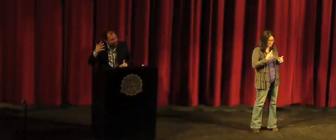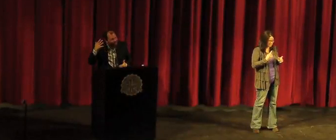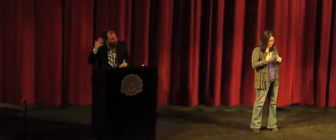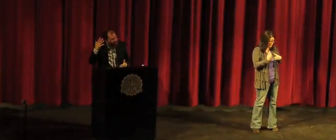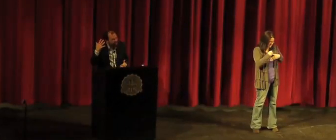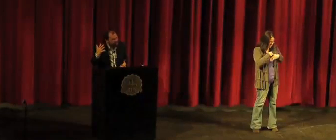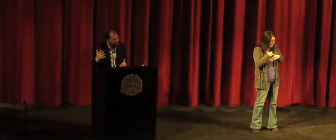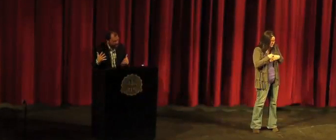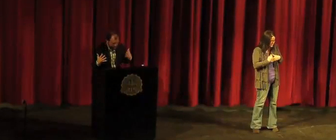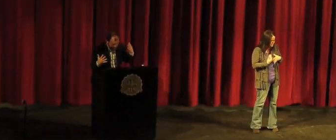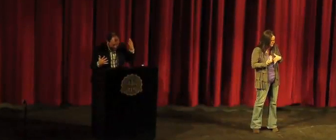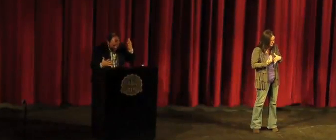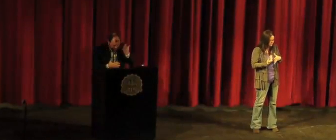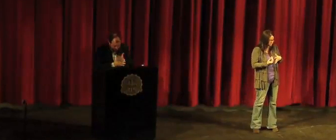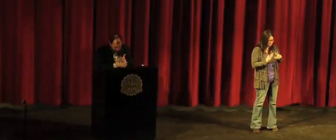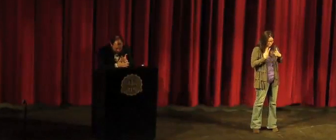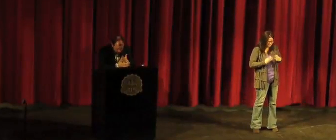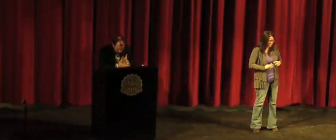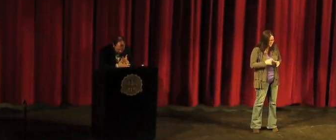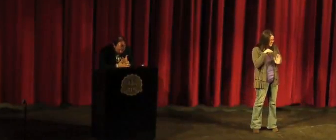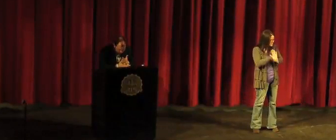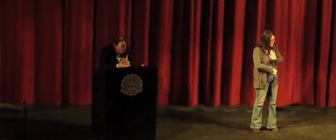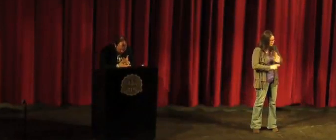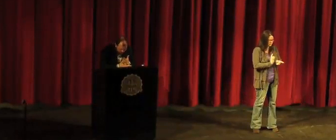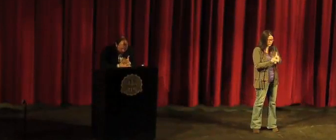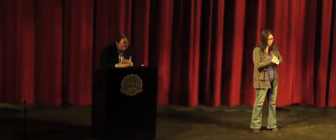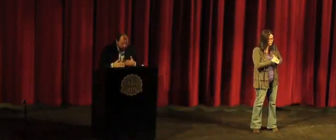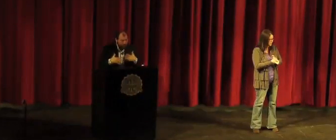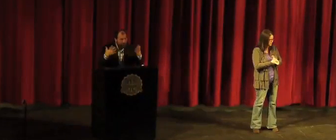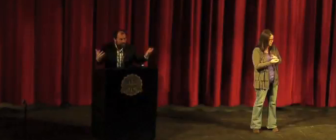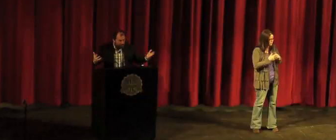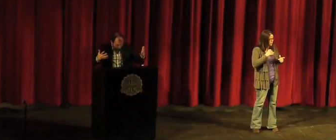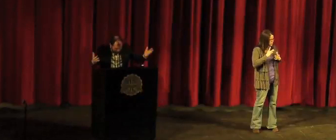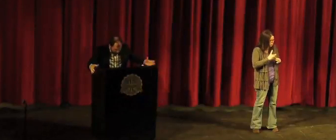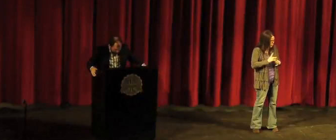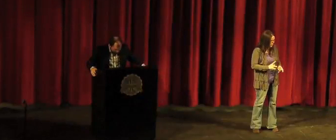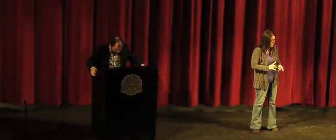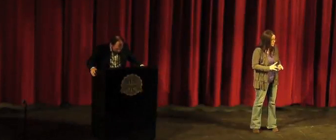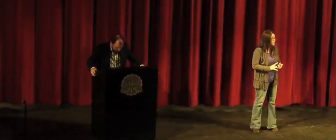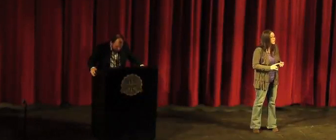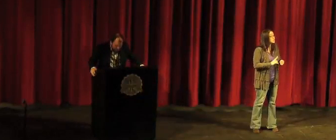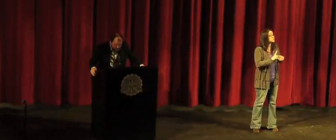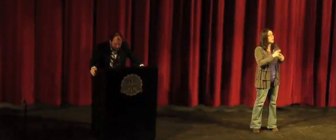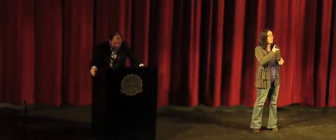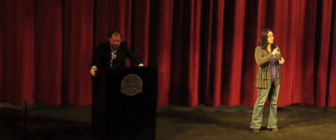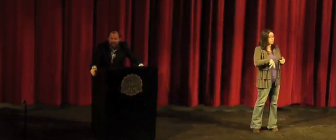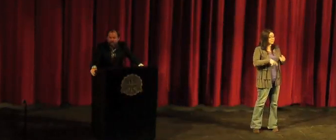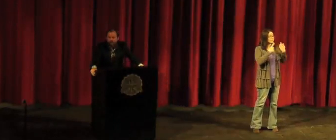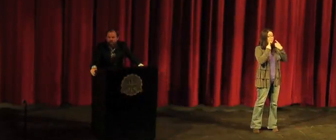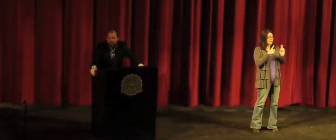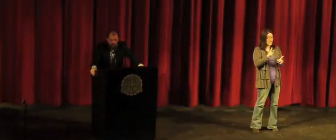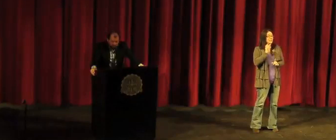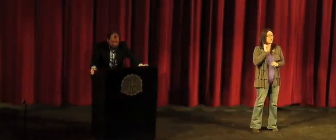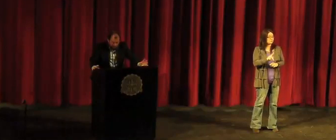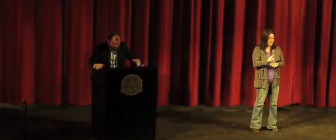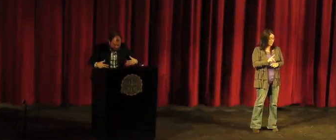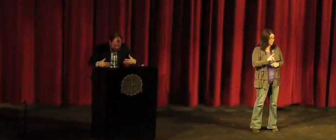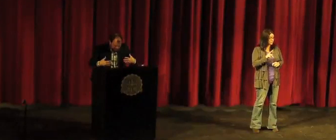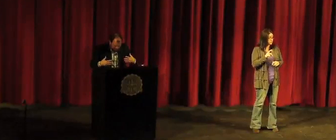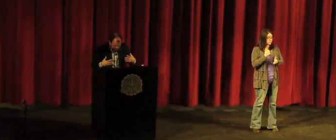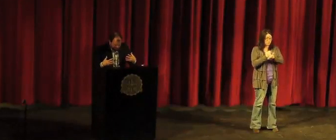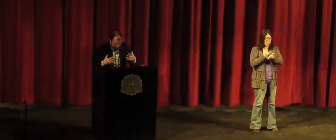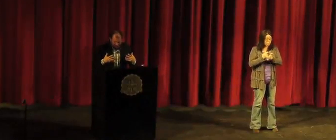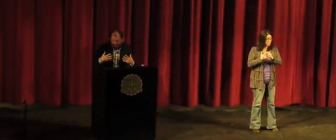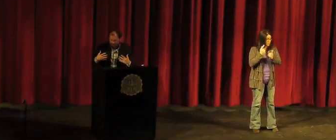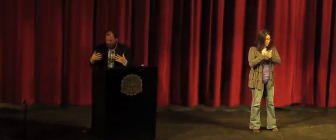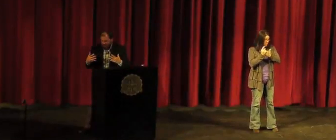the intersection of his body and his story. So when Bertie eventually returns to Lionel seeking help, we can see